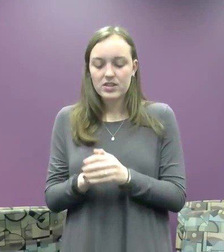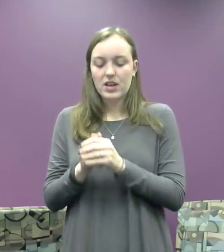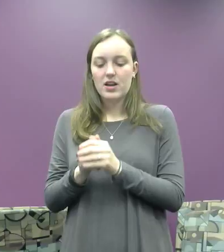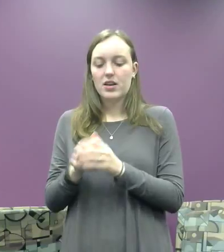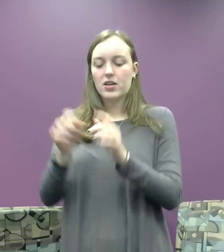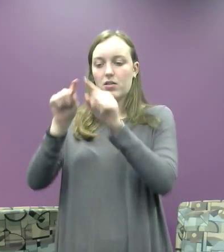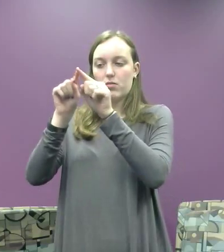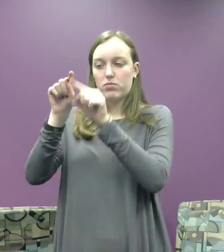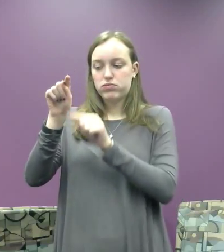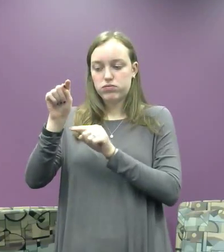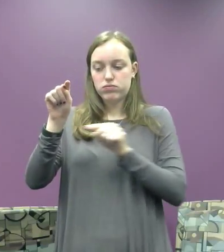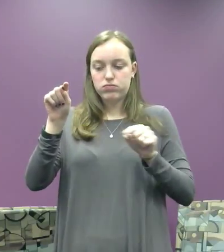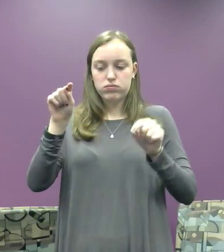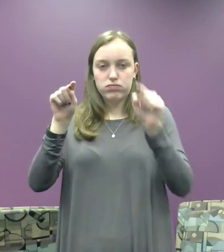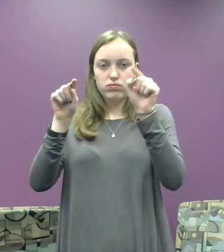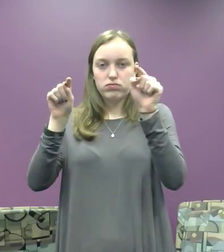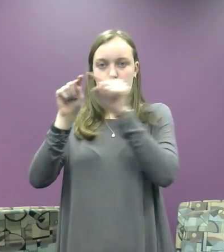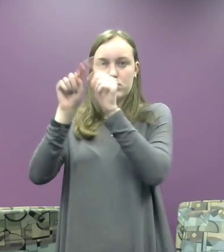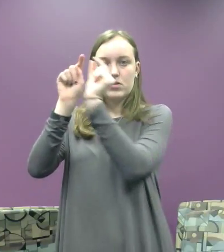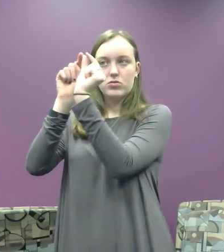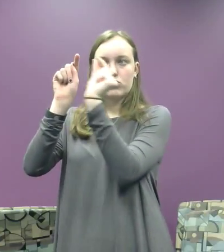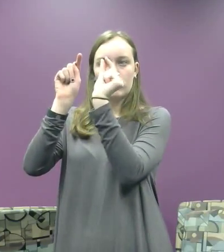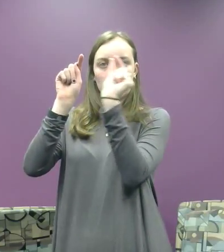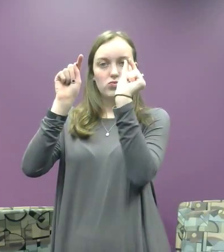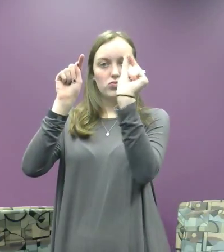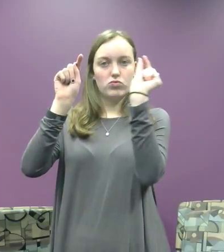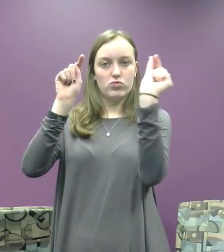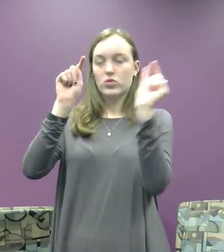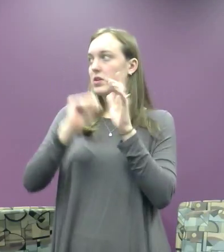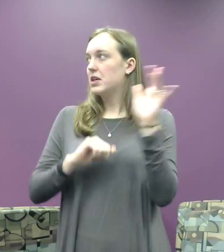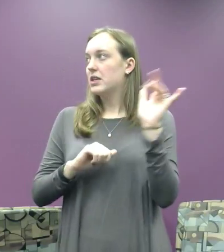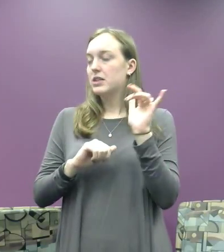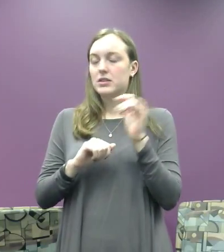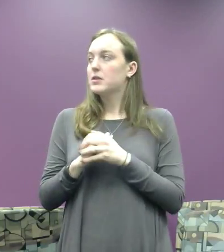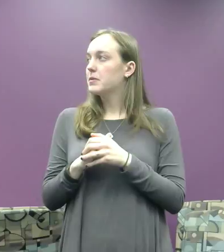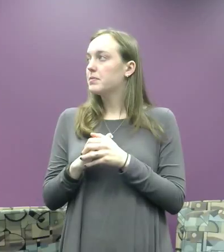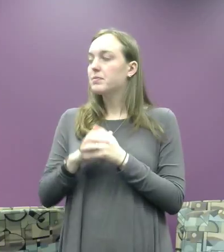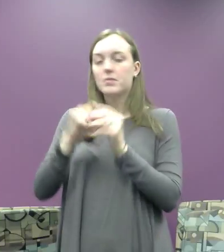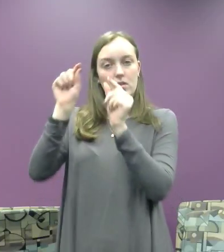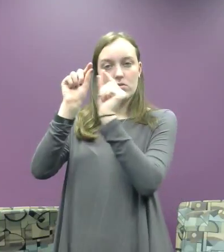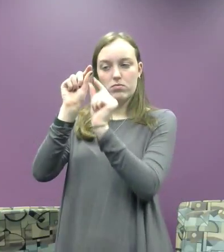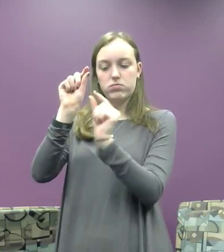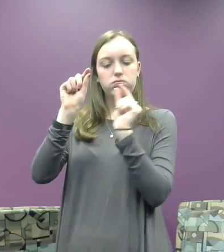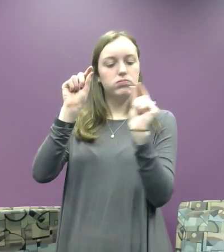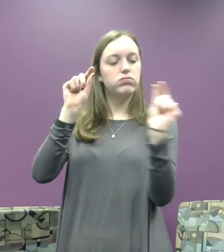rectangle to cover it. And then when you counted the number of squares necessary, that was your